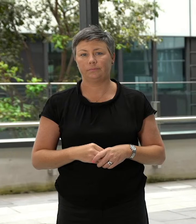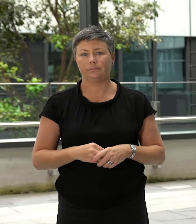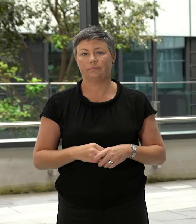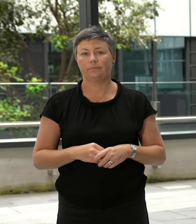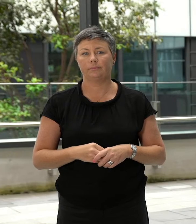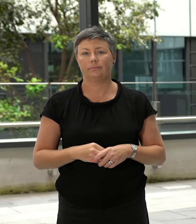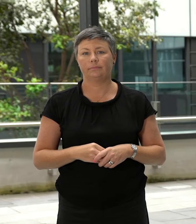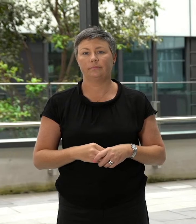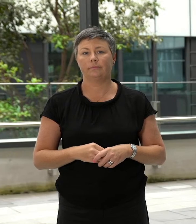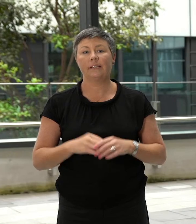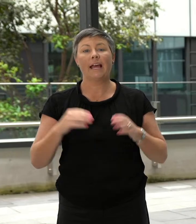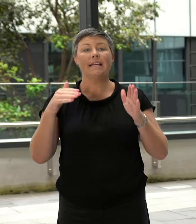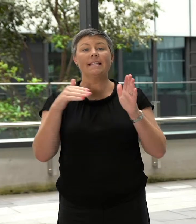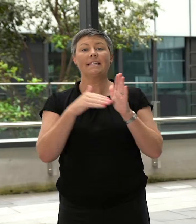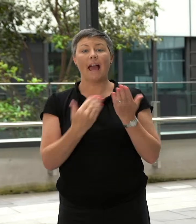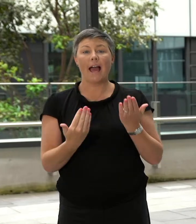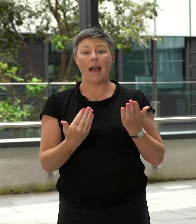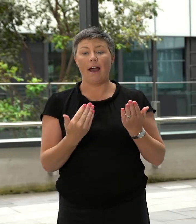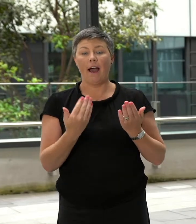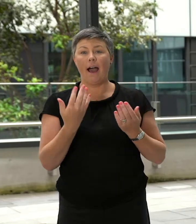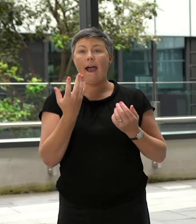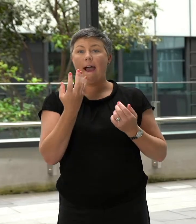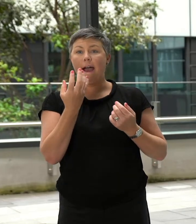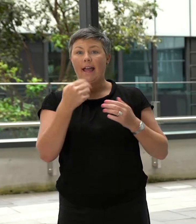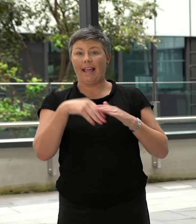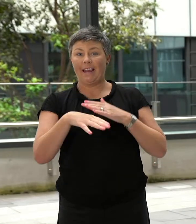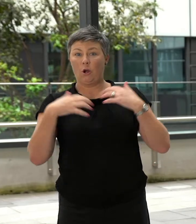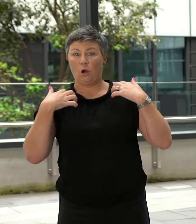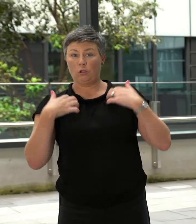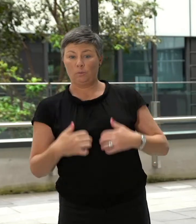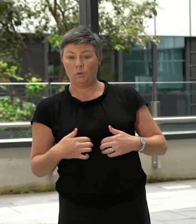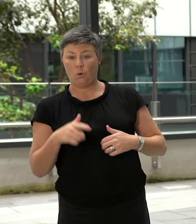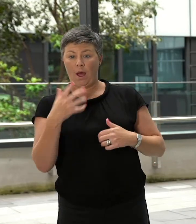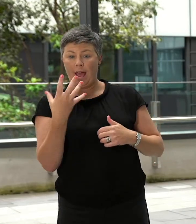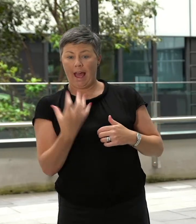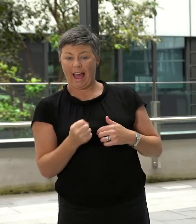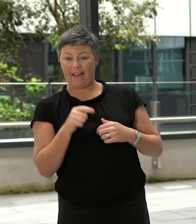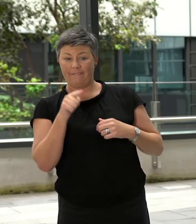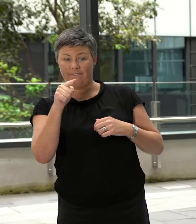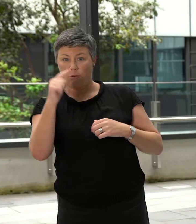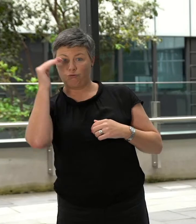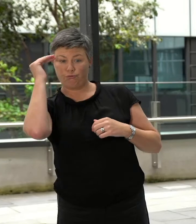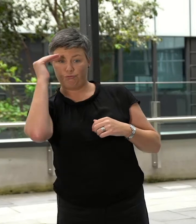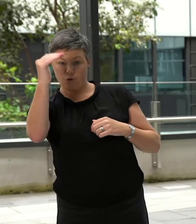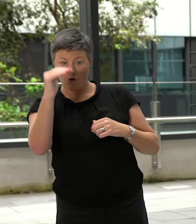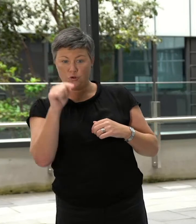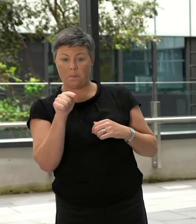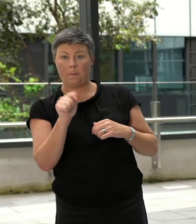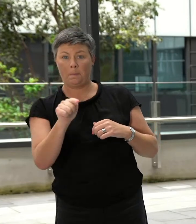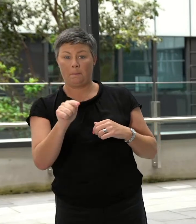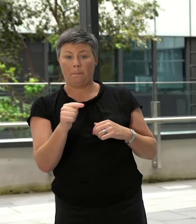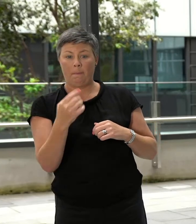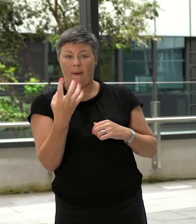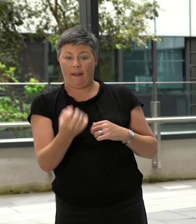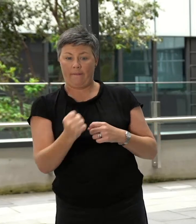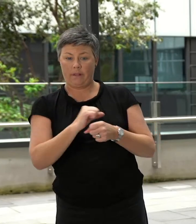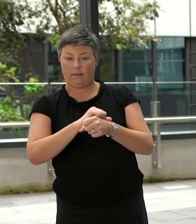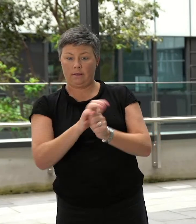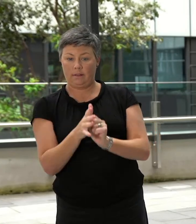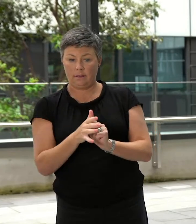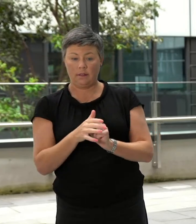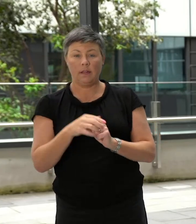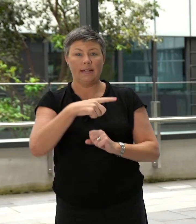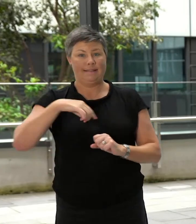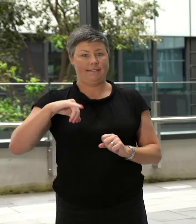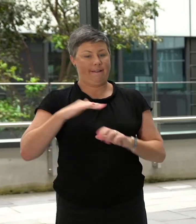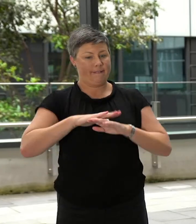enter the rooms of any patients with confirmed COVID-19 unless they have received at least one dose of the vaccination. So it is no